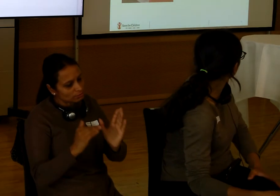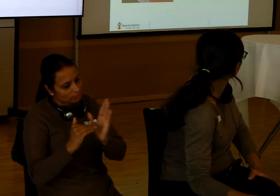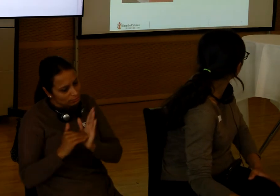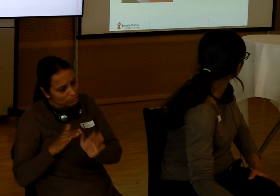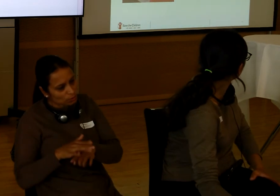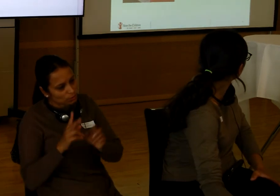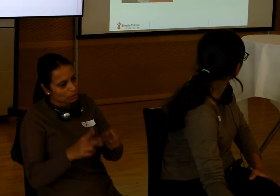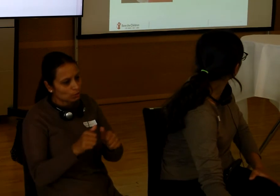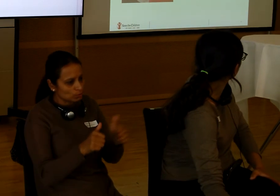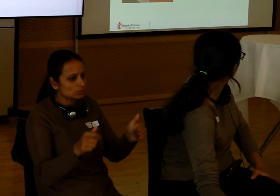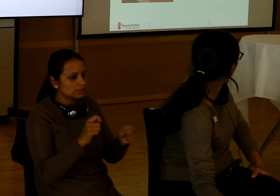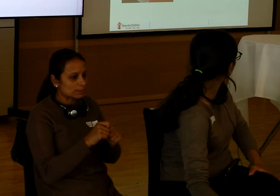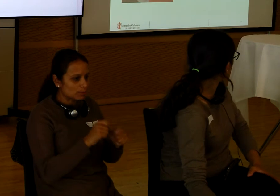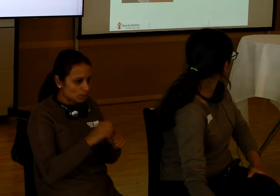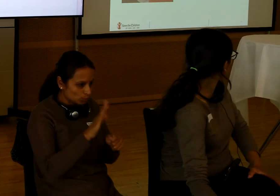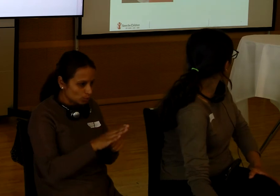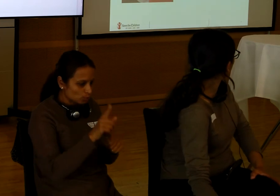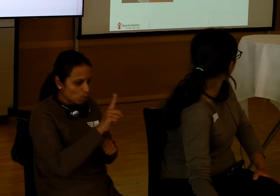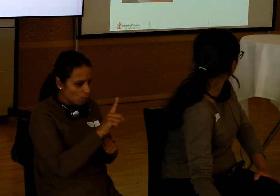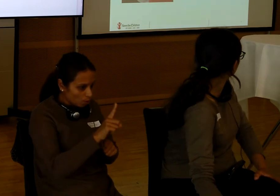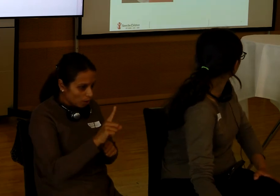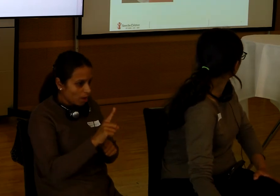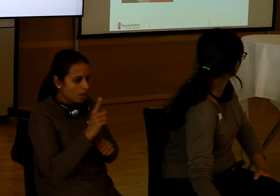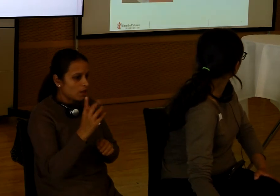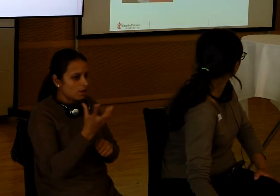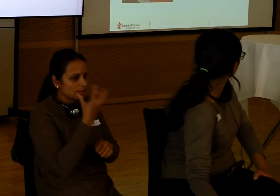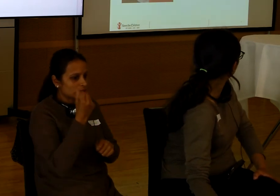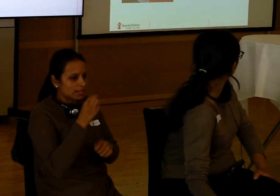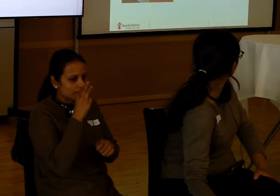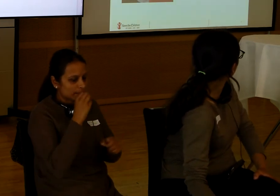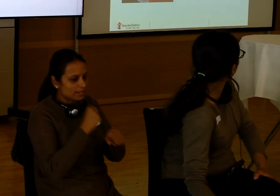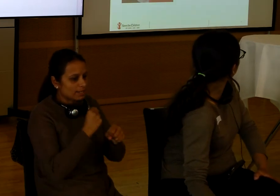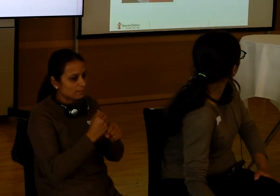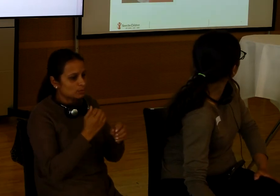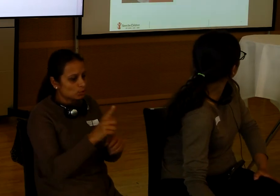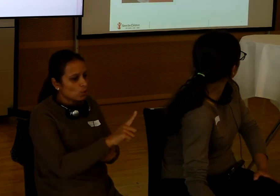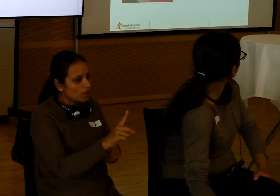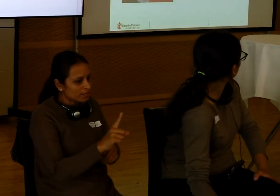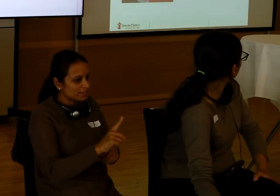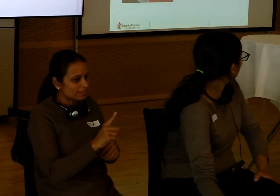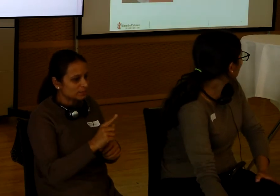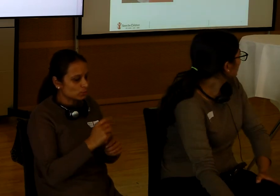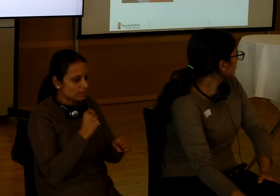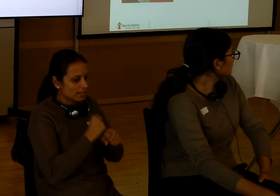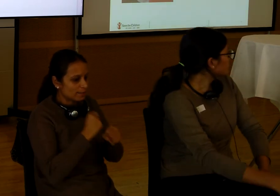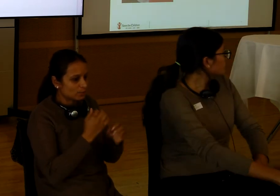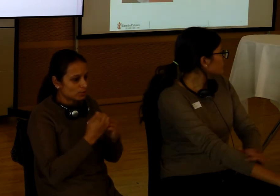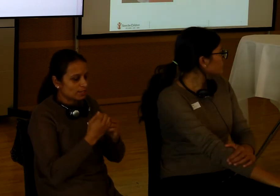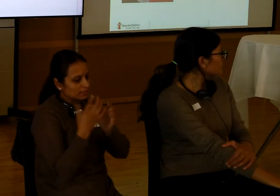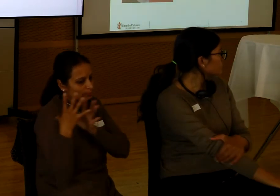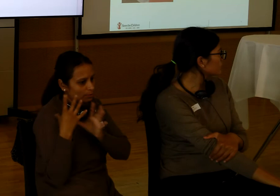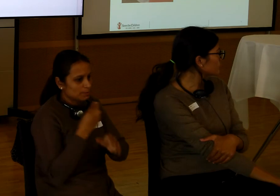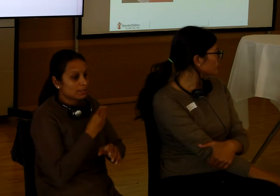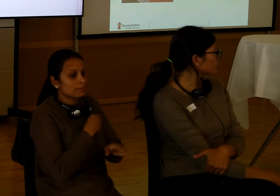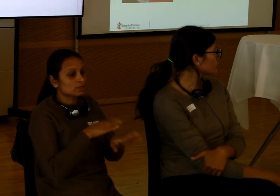Kindergarten teachers and local authorities were trained on quality inclusive education, early childhood